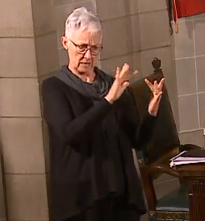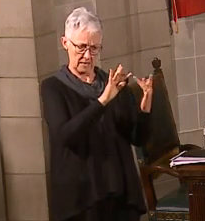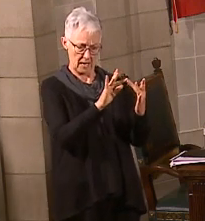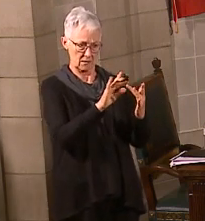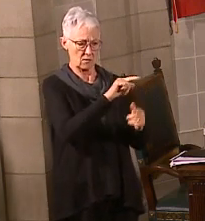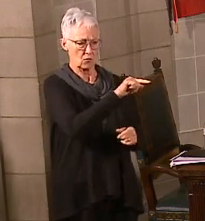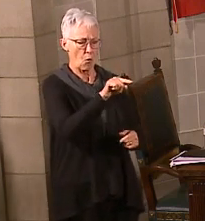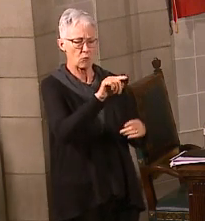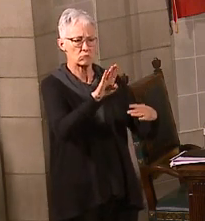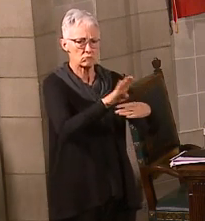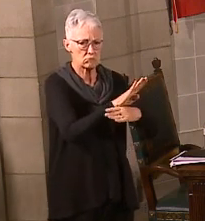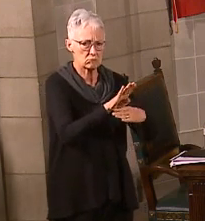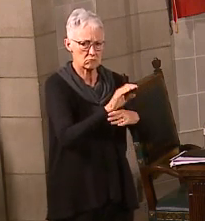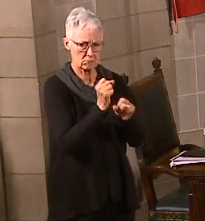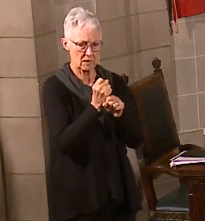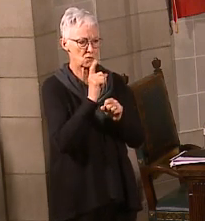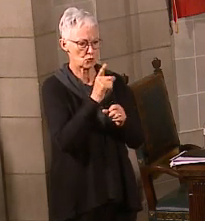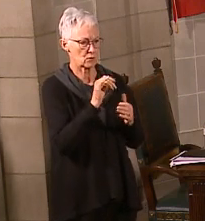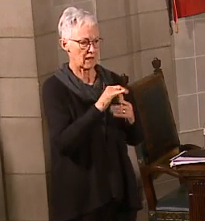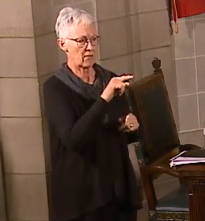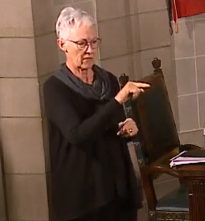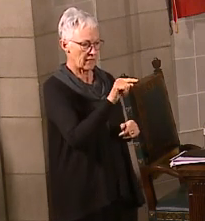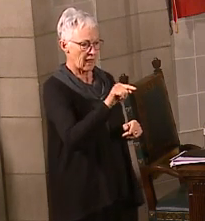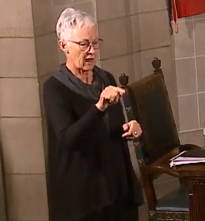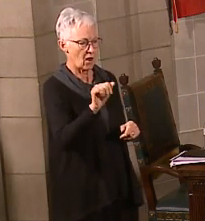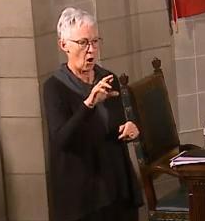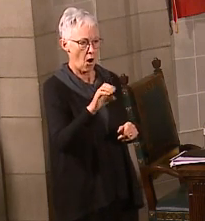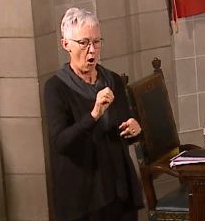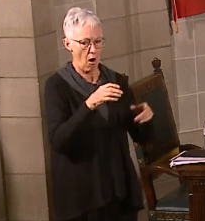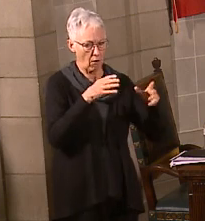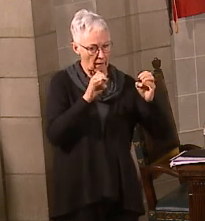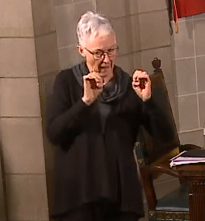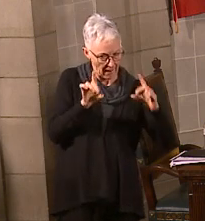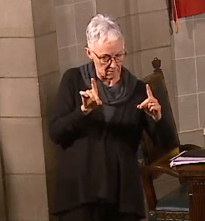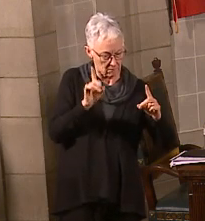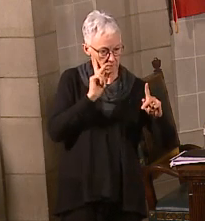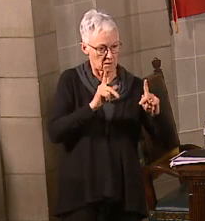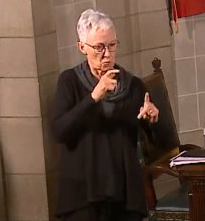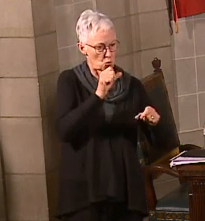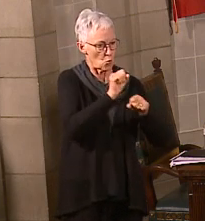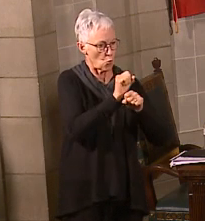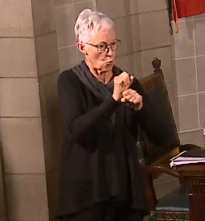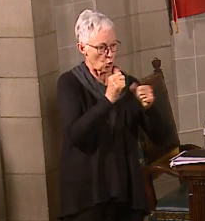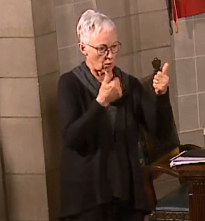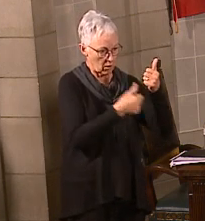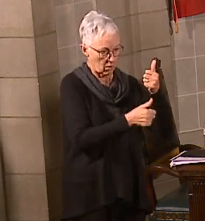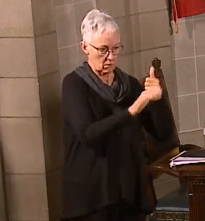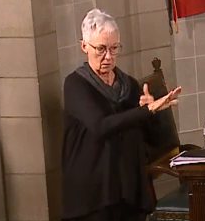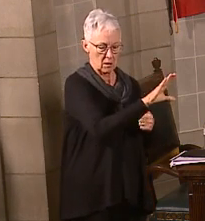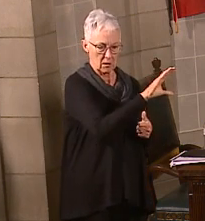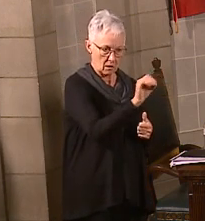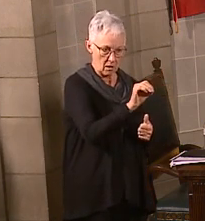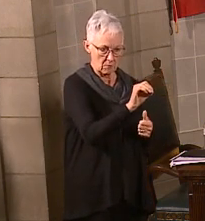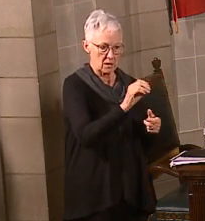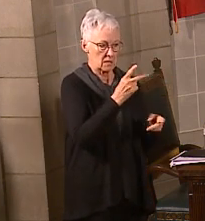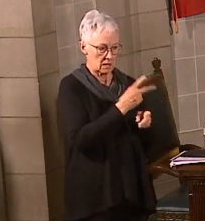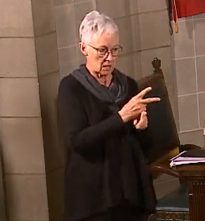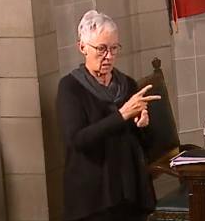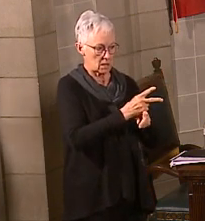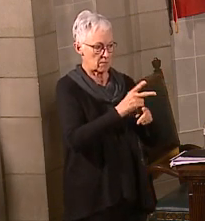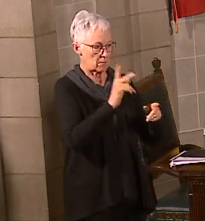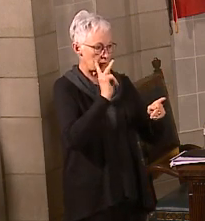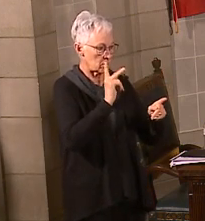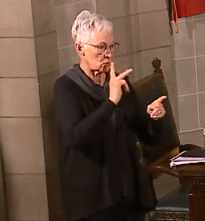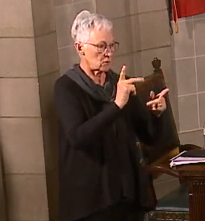is just to make sure that they're all taking the steps to be able to do that social distancing in the workplace. So again, Grand